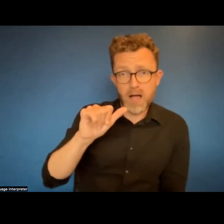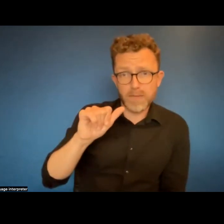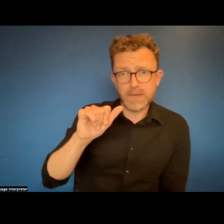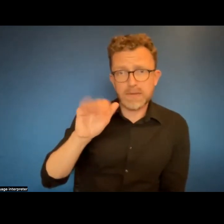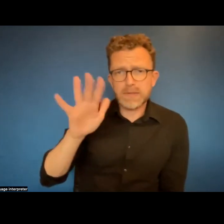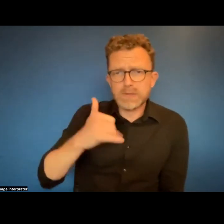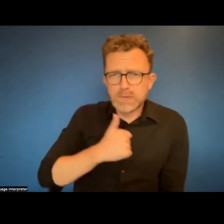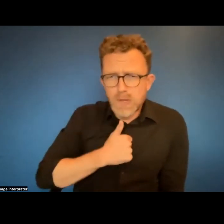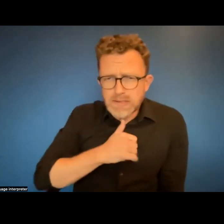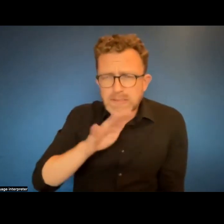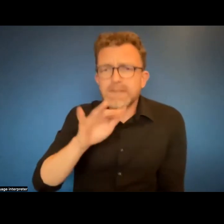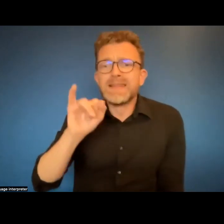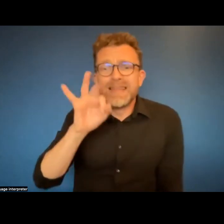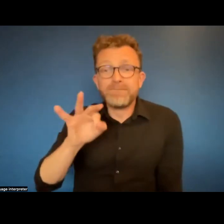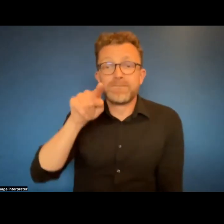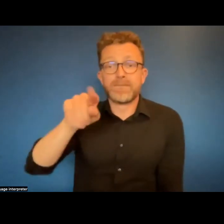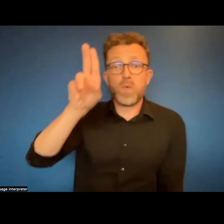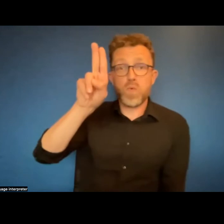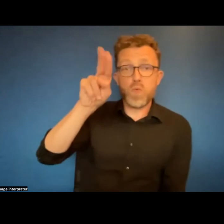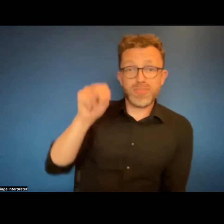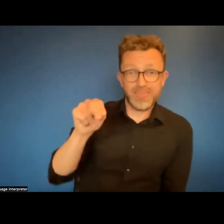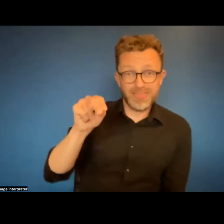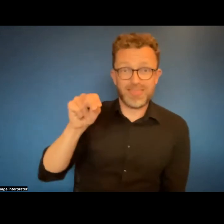you be able to comment on that?